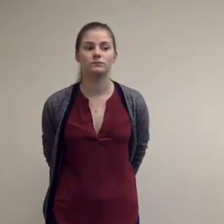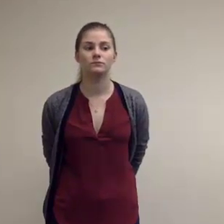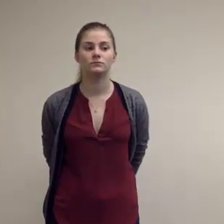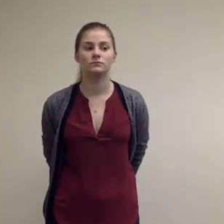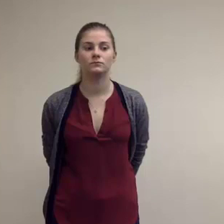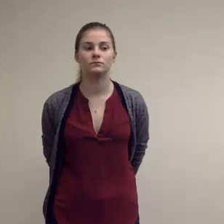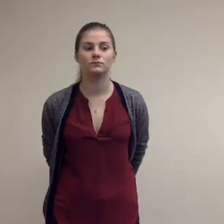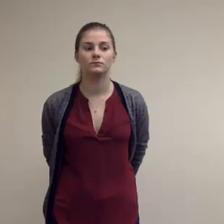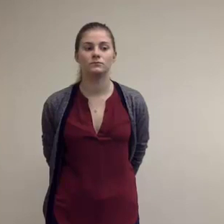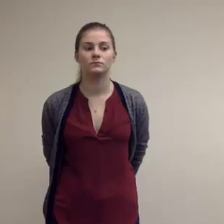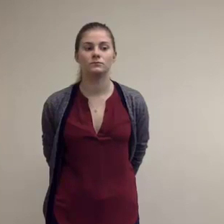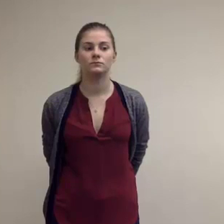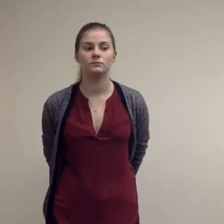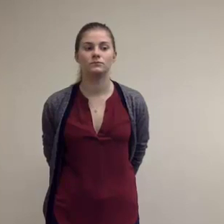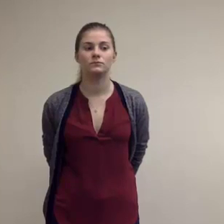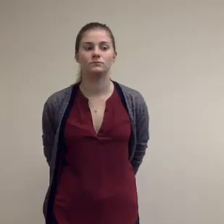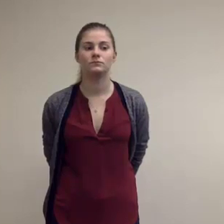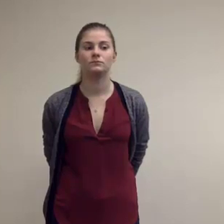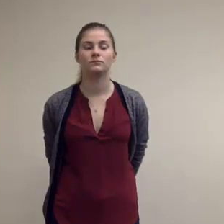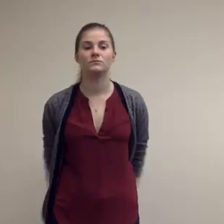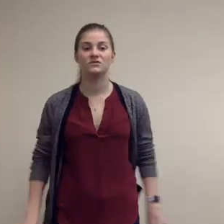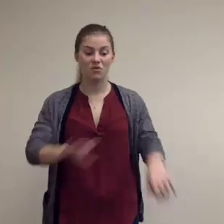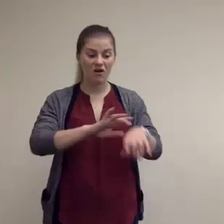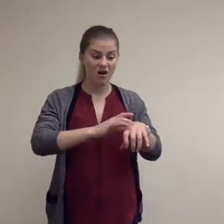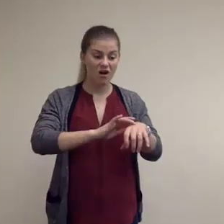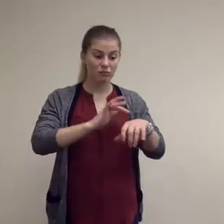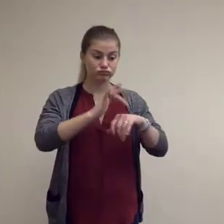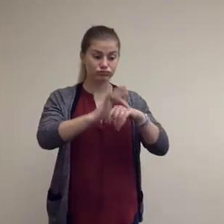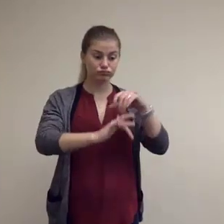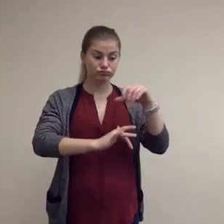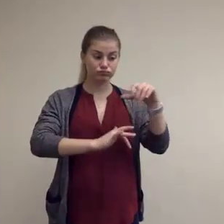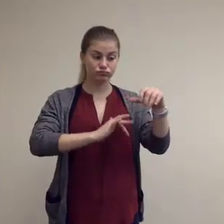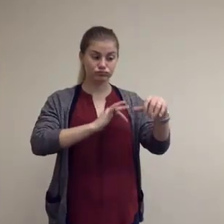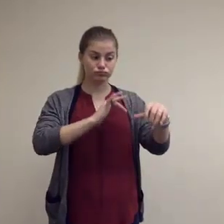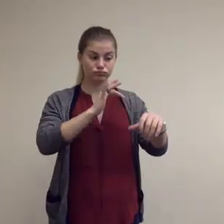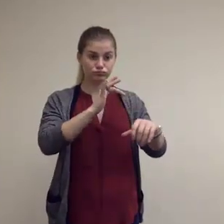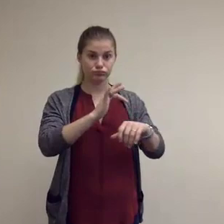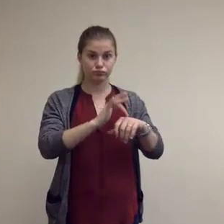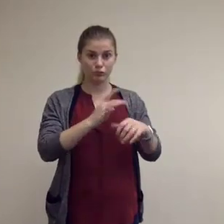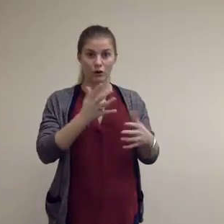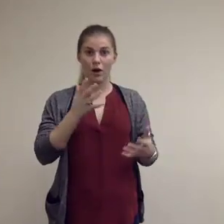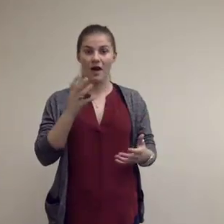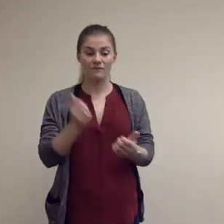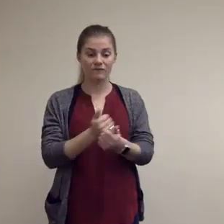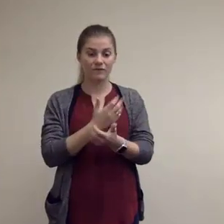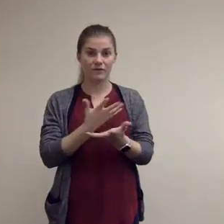affected by other stars in the sky, but considering the closest one is 4.5 light years away, it doesn't really have a profound